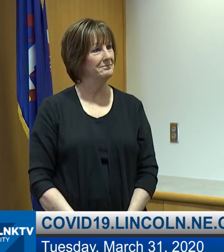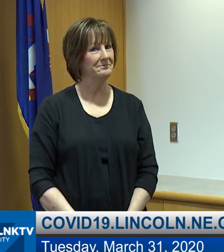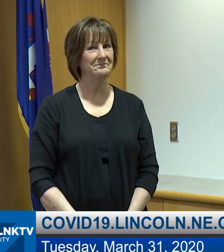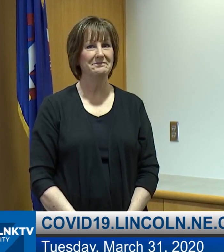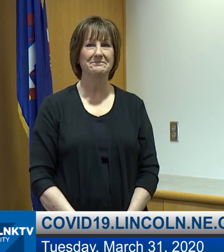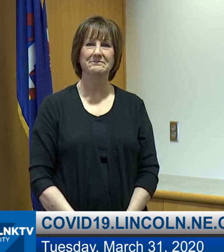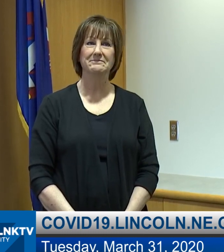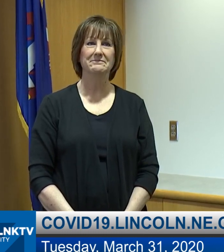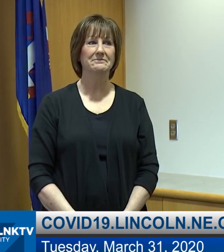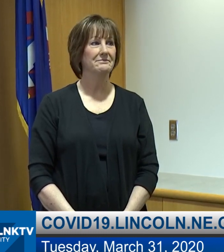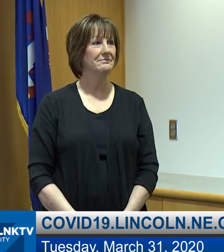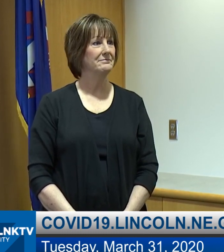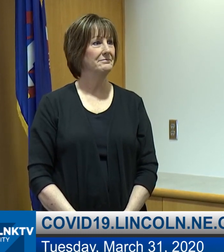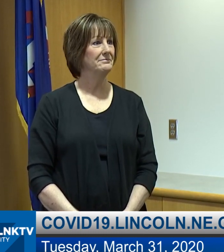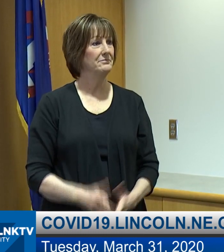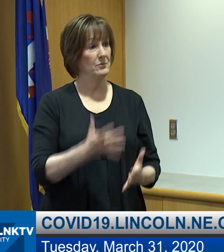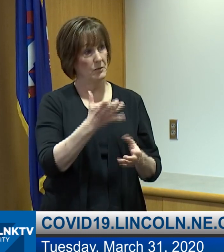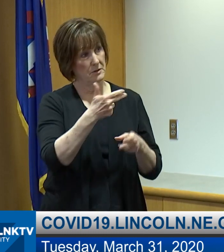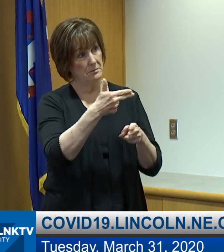Do we have any questions?